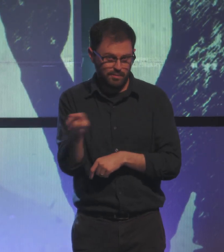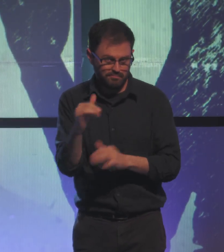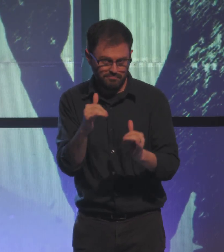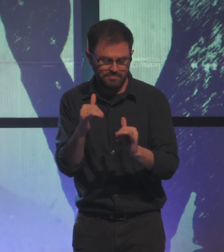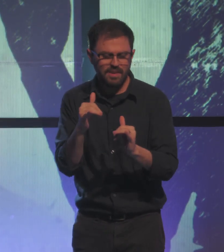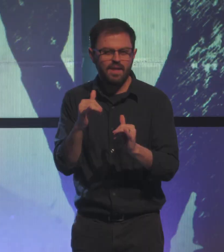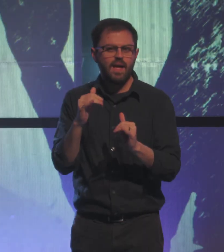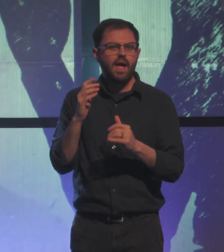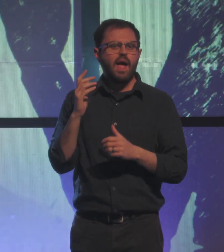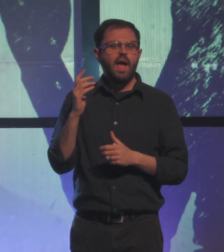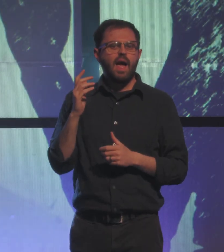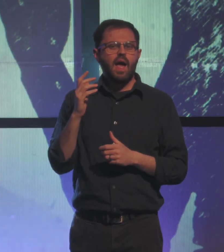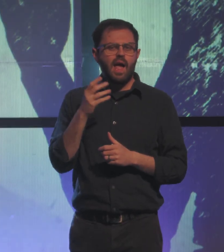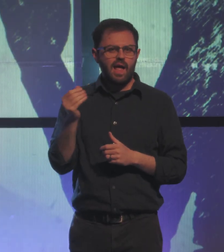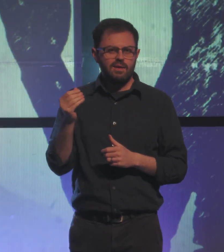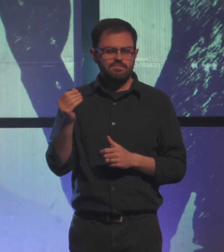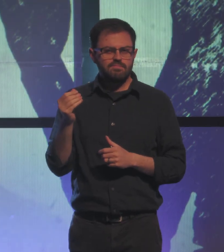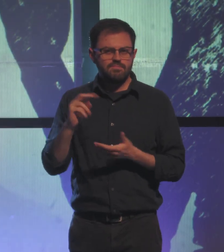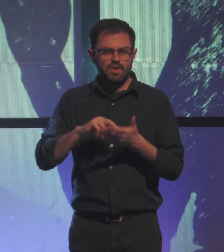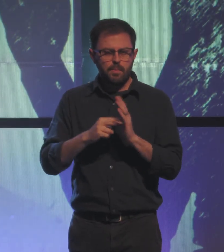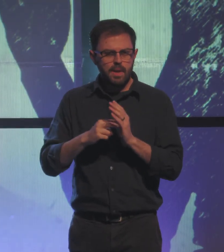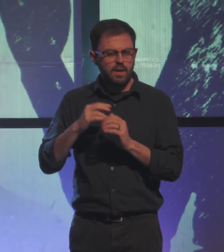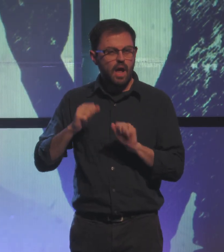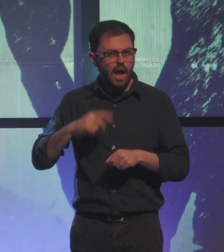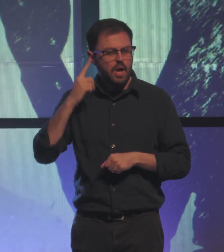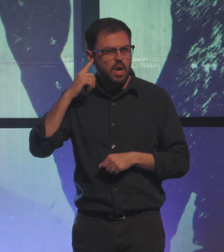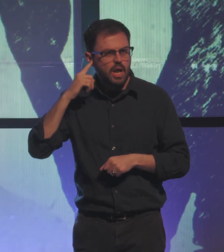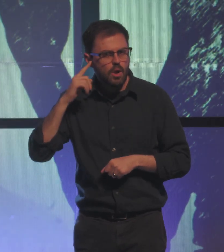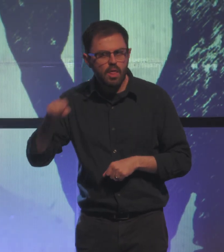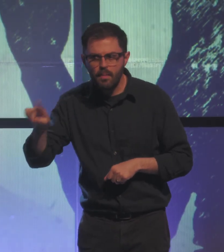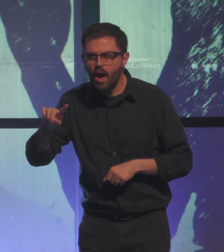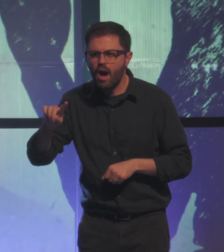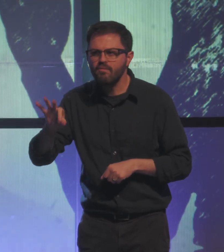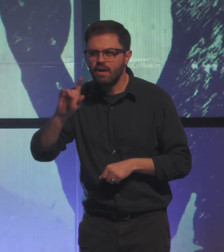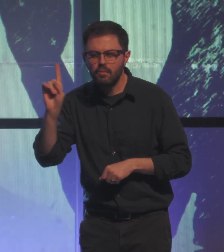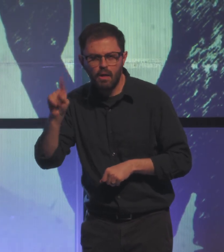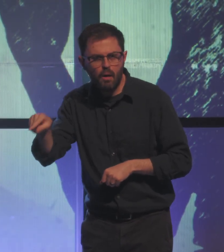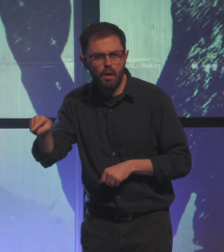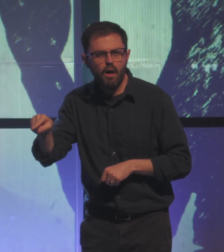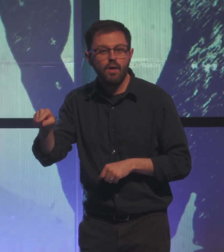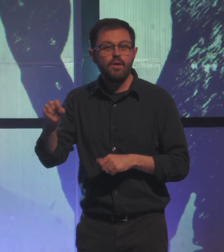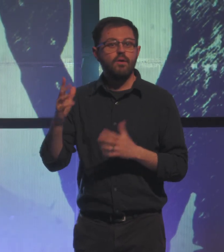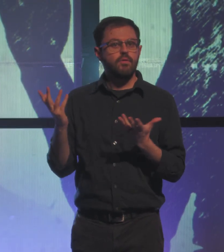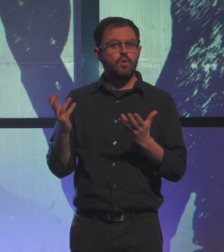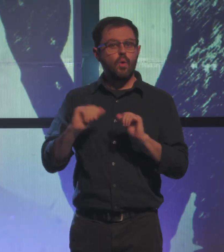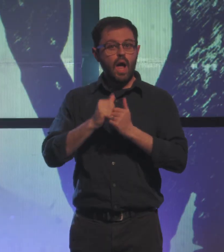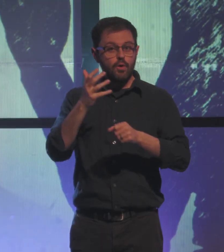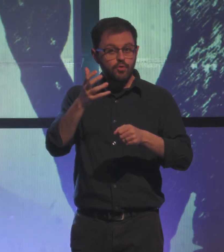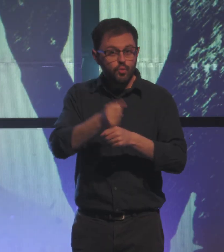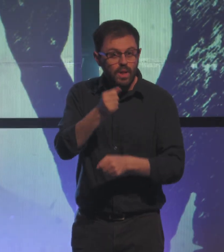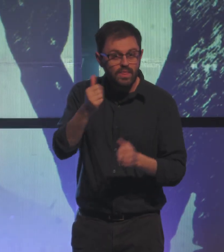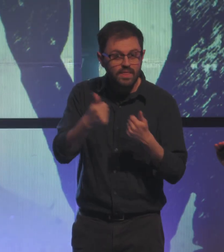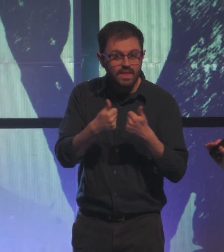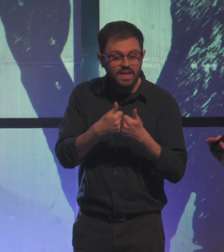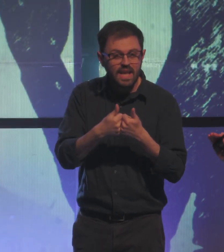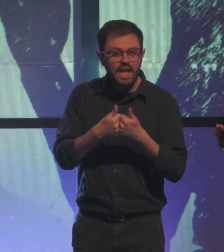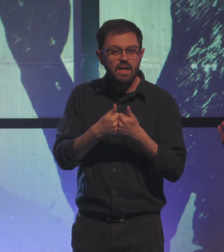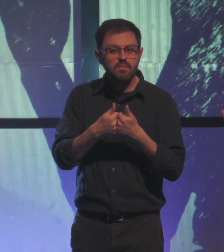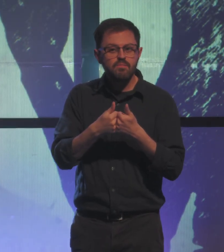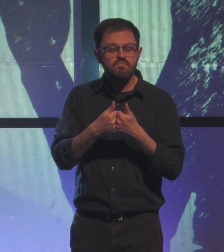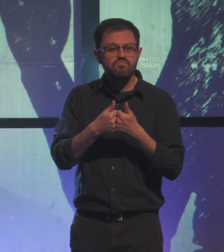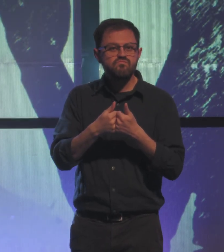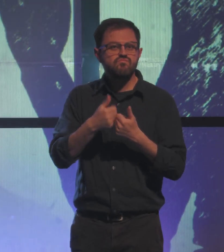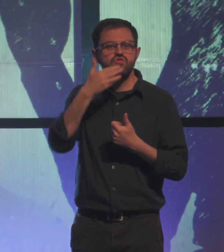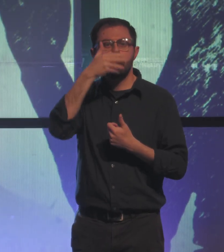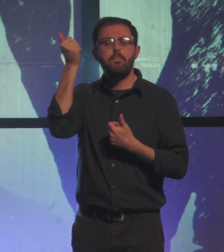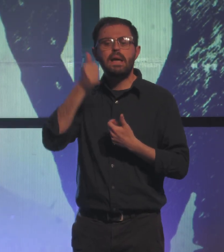and they would reveal their location. And so the way that you won this game was by staying quiet, right?